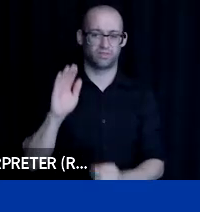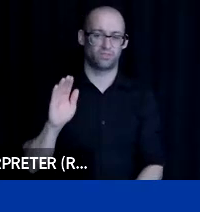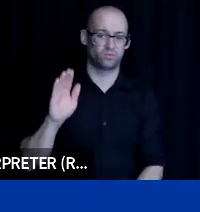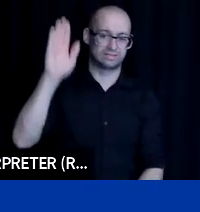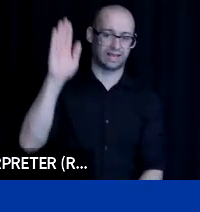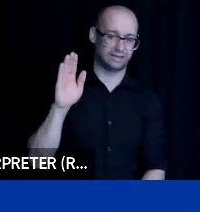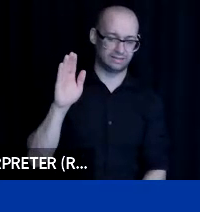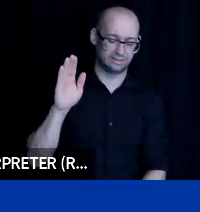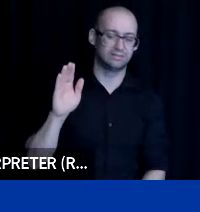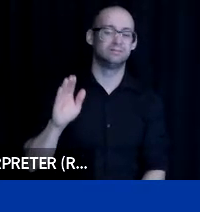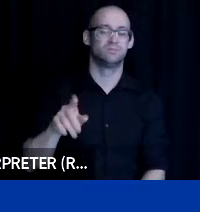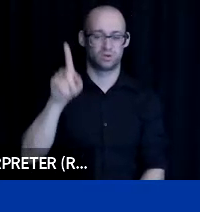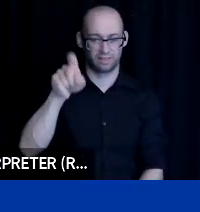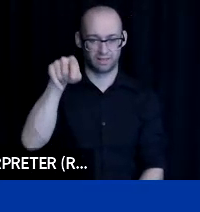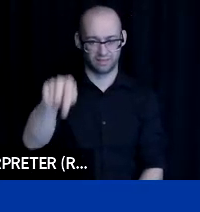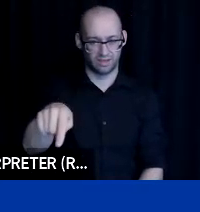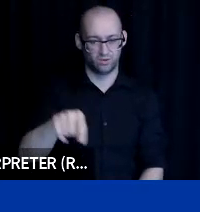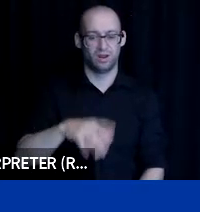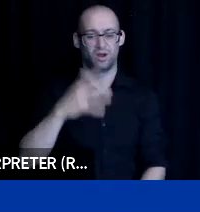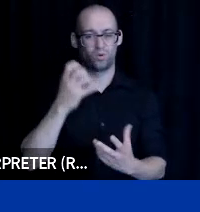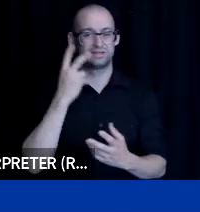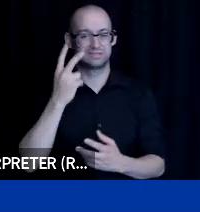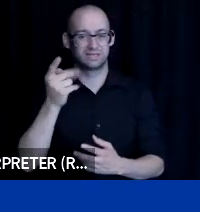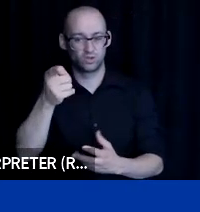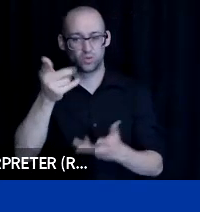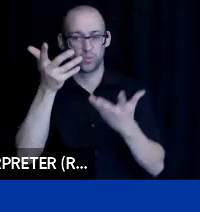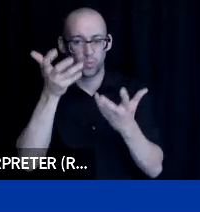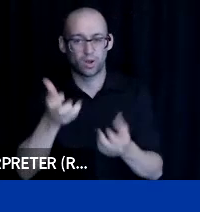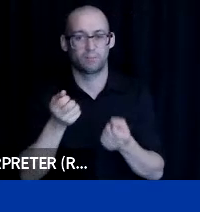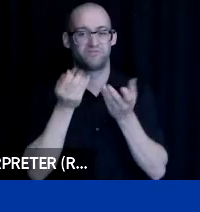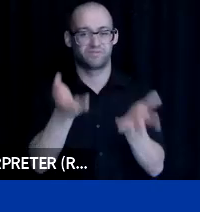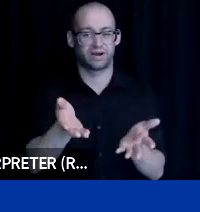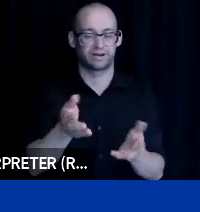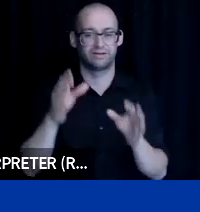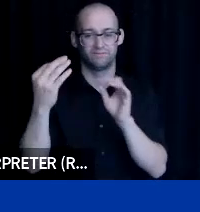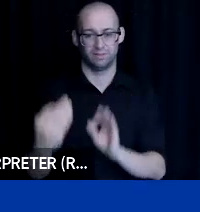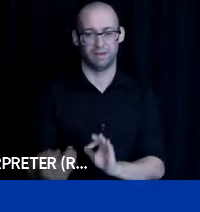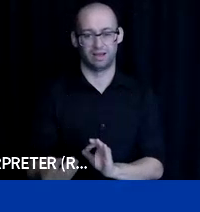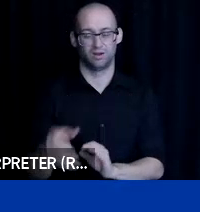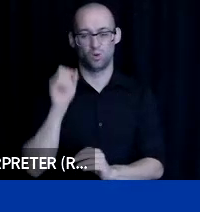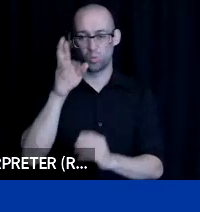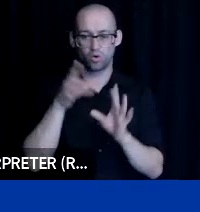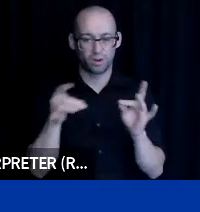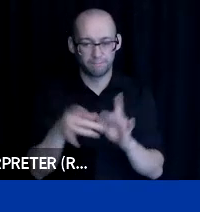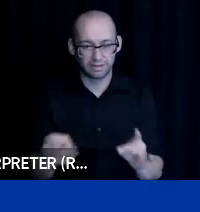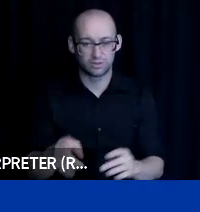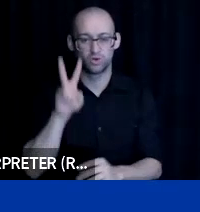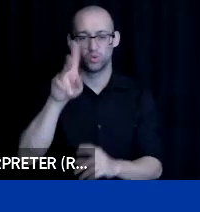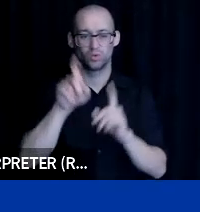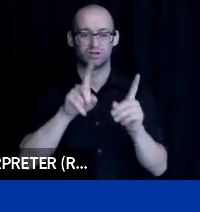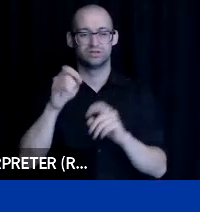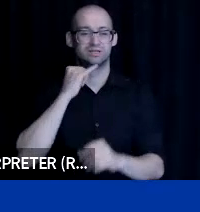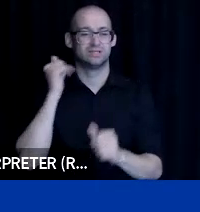function so that we can see that you want to provide comment or feedback. And our two questions today are, who are the